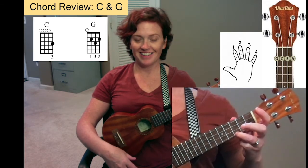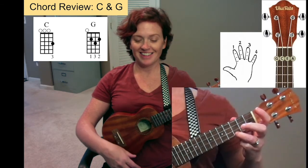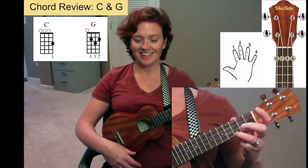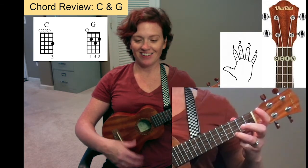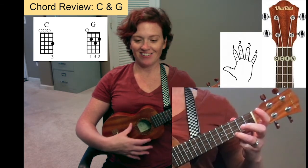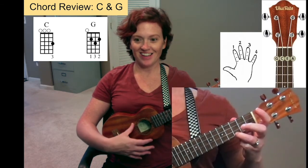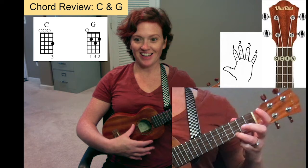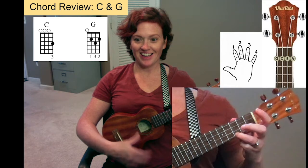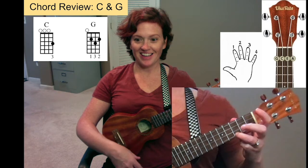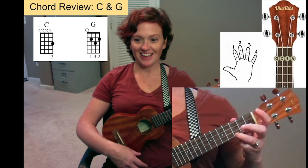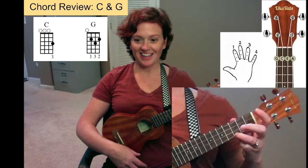Hooray!